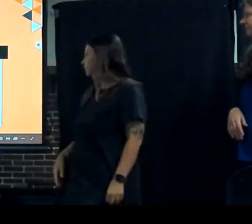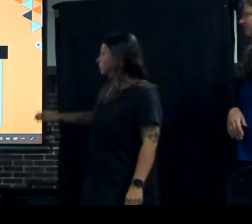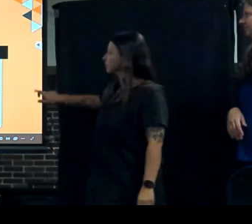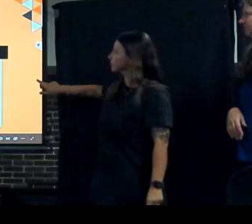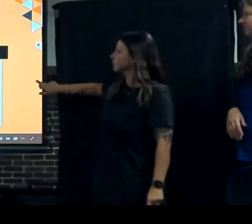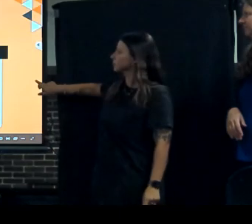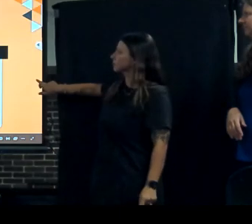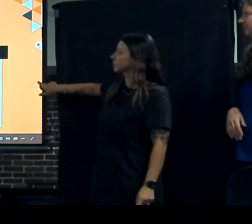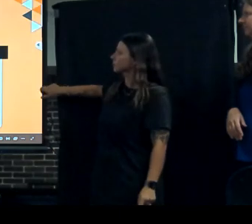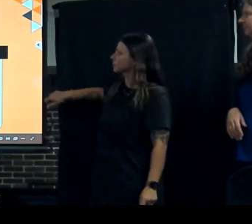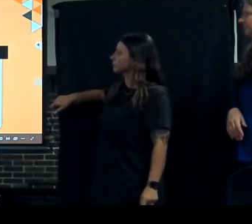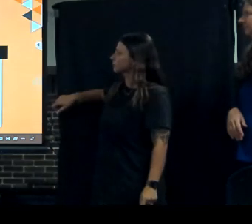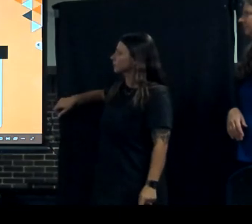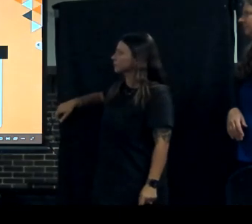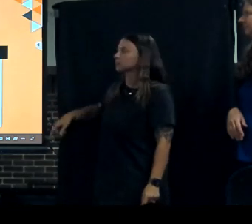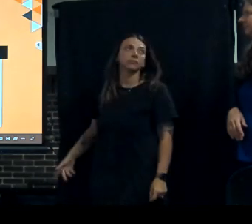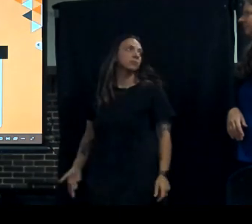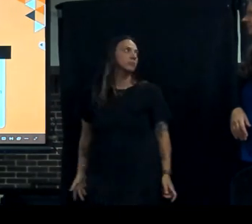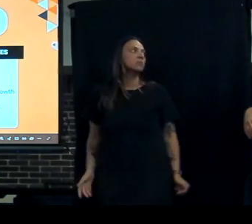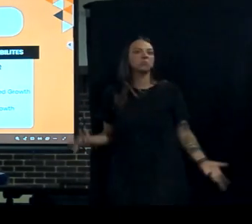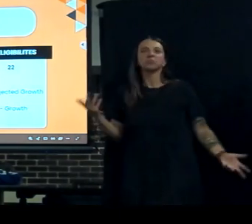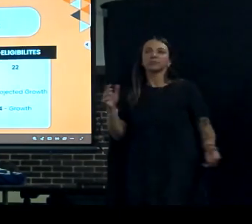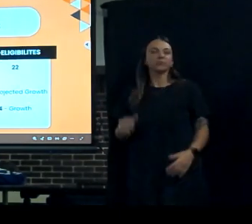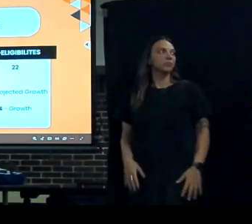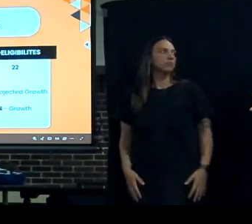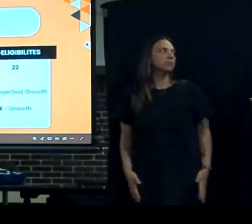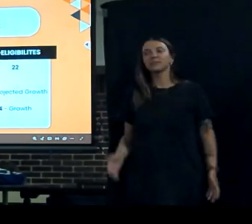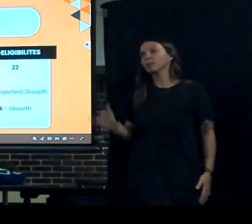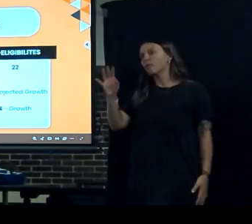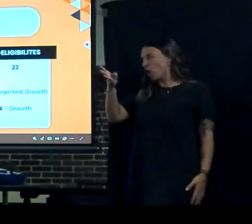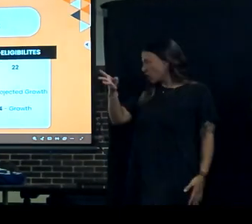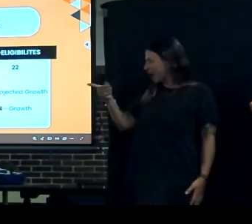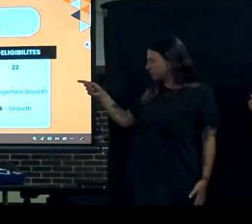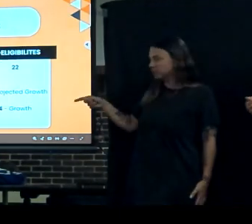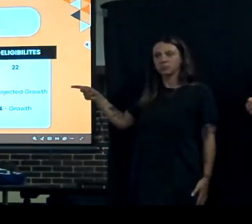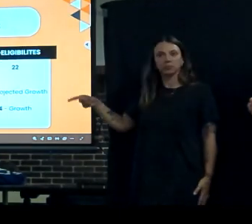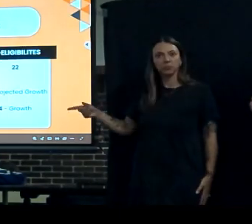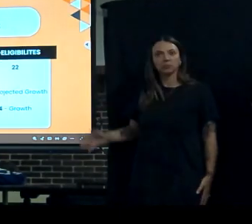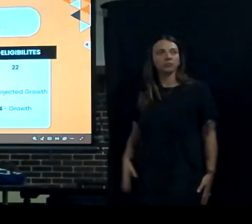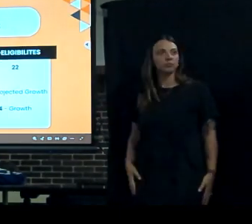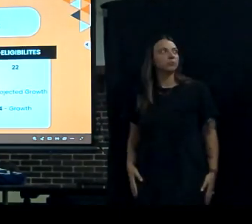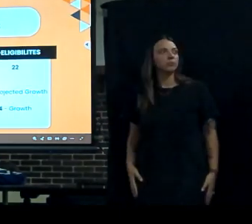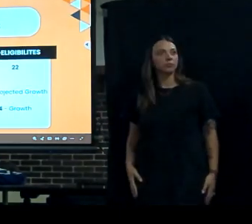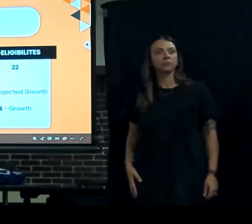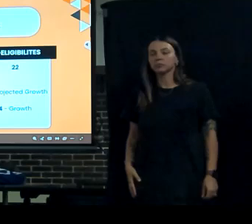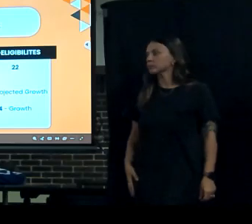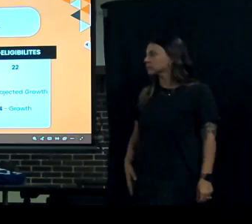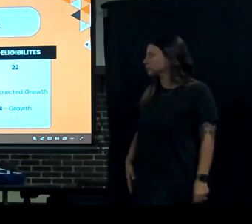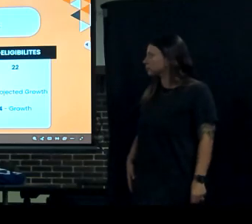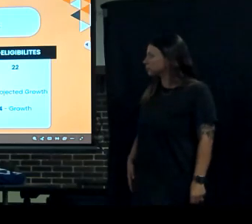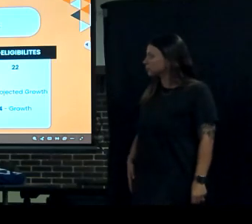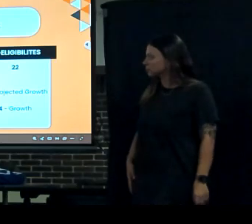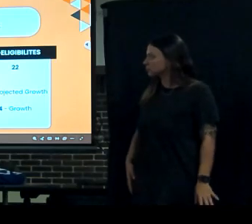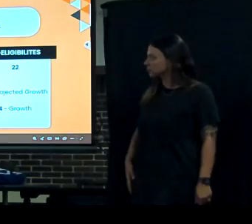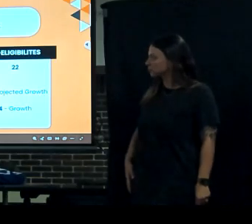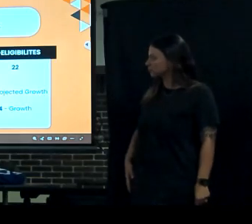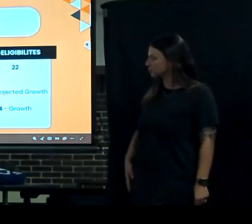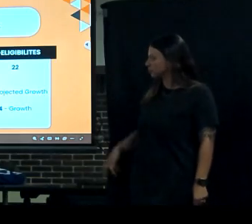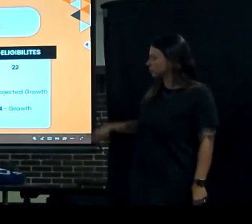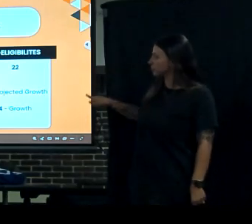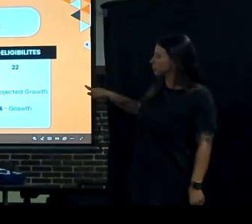at the growth over those 3 times the students have taken this assessment. This is an example of 4th